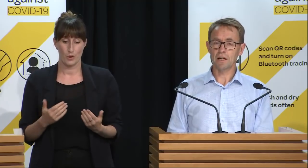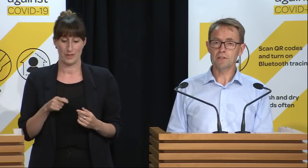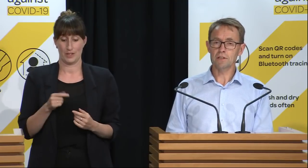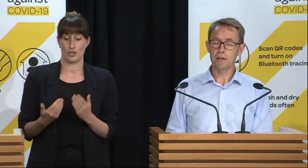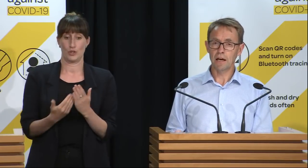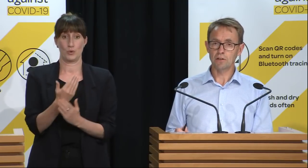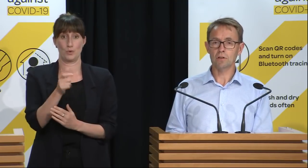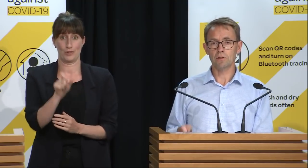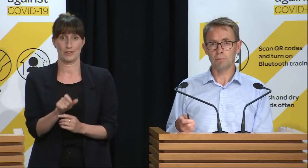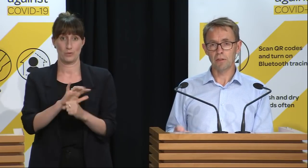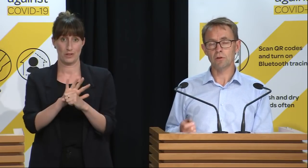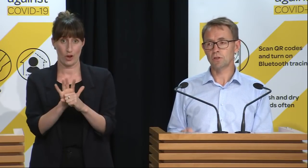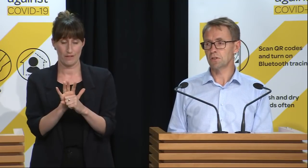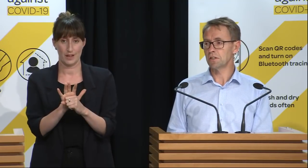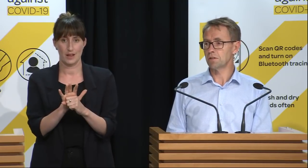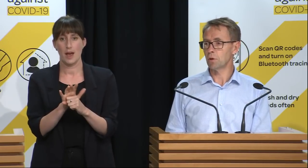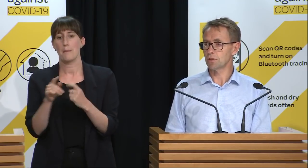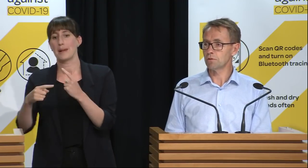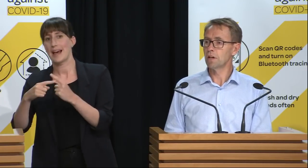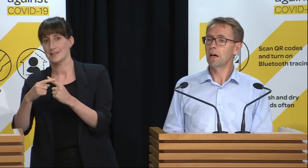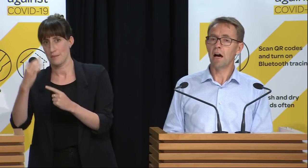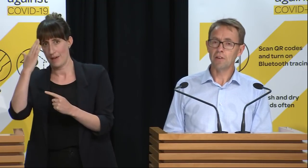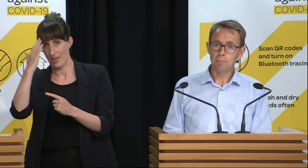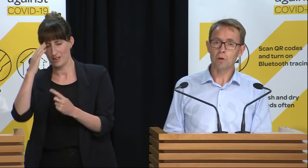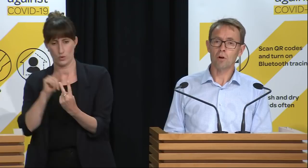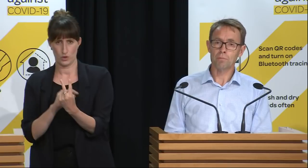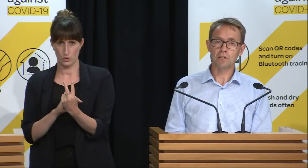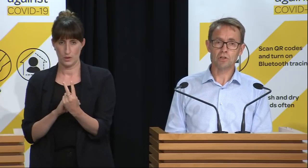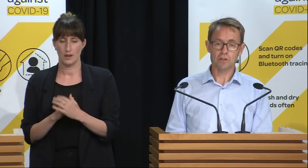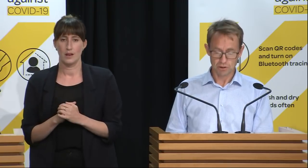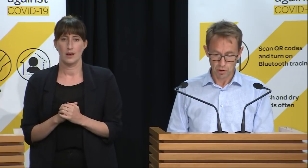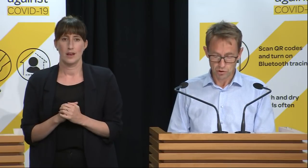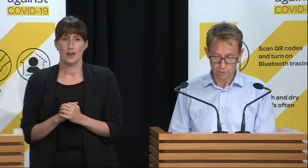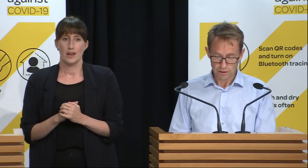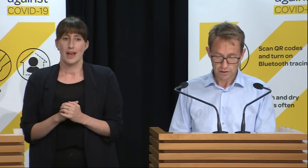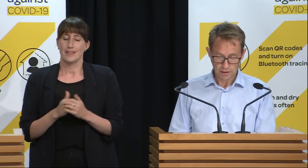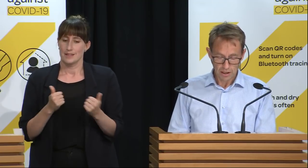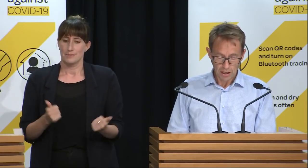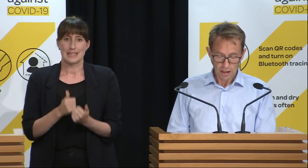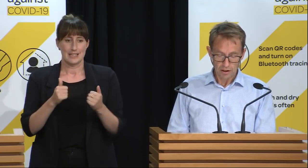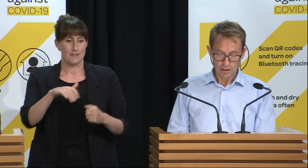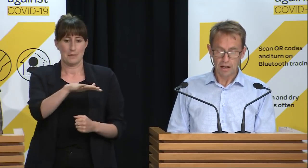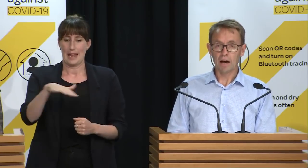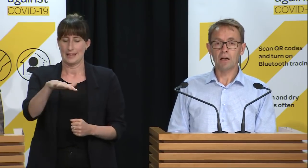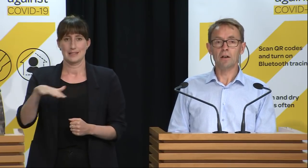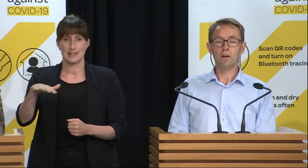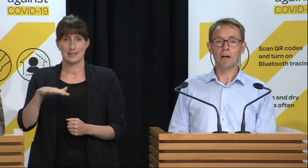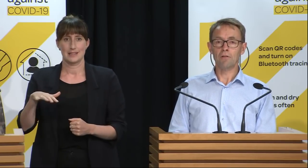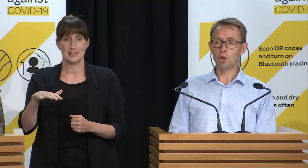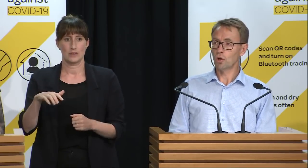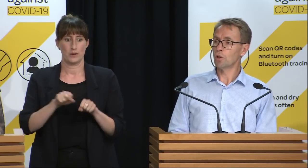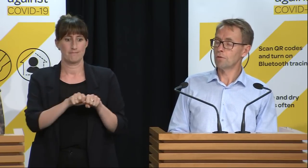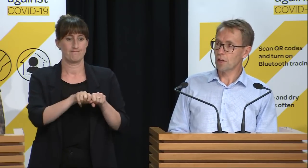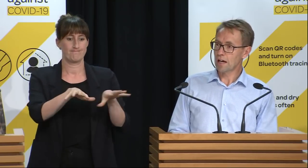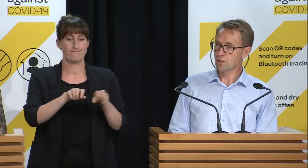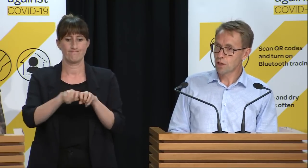latest case and the mother who's just tested positive, a number of potential exposure events that